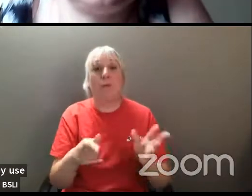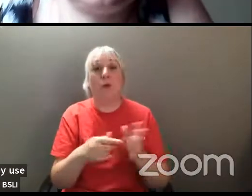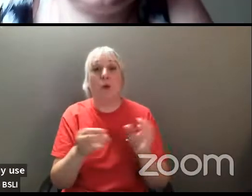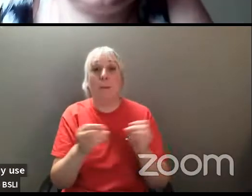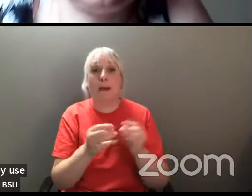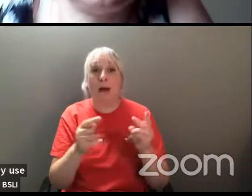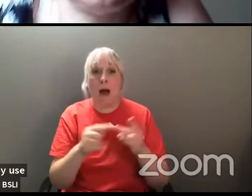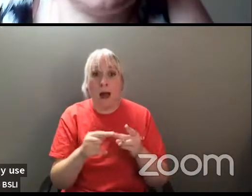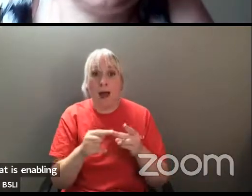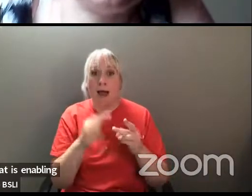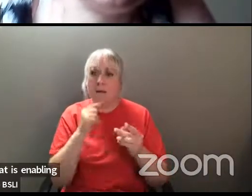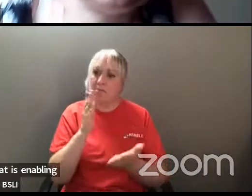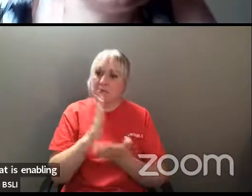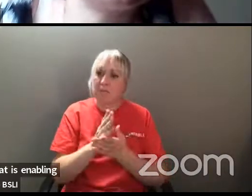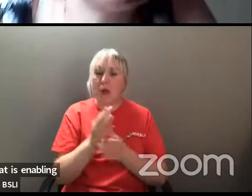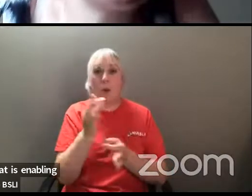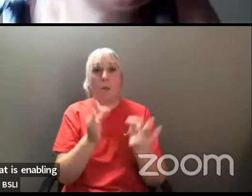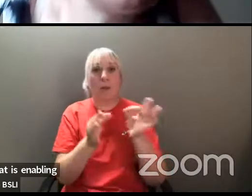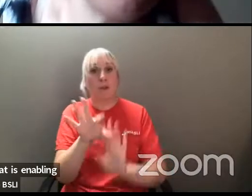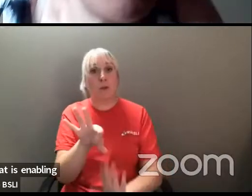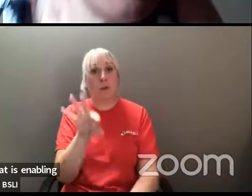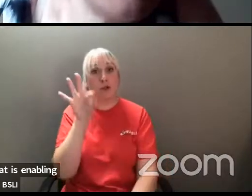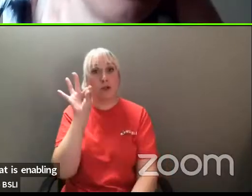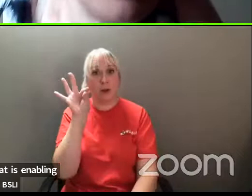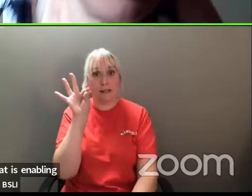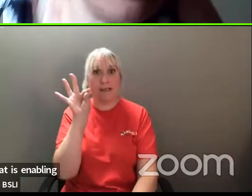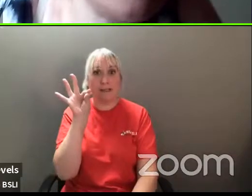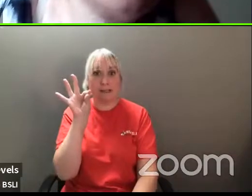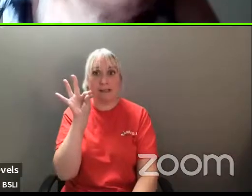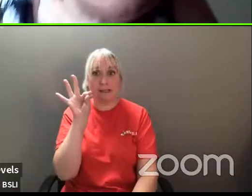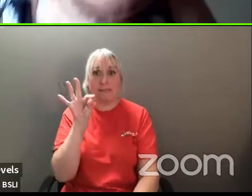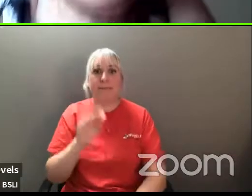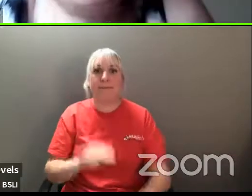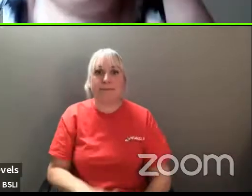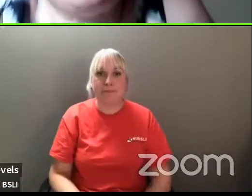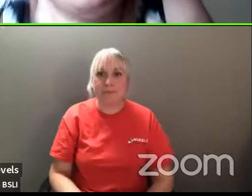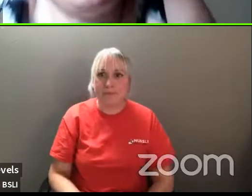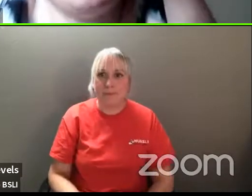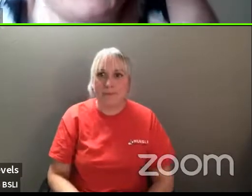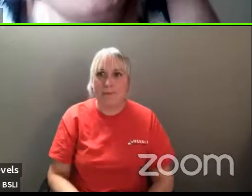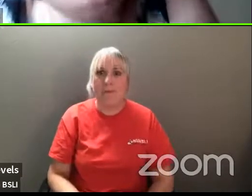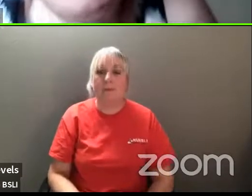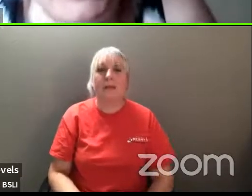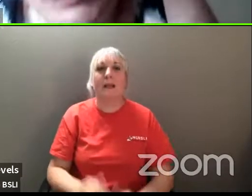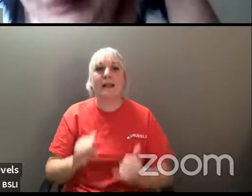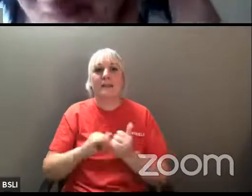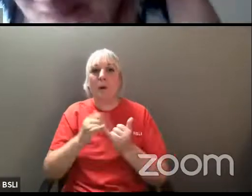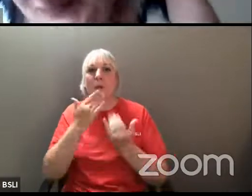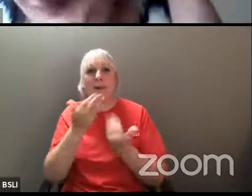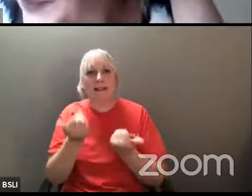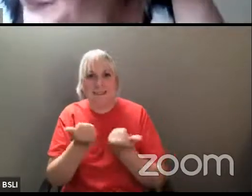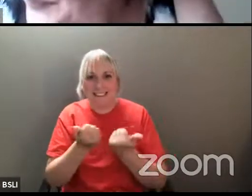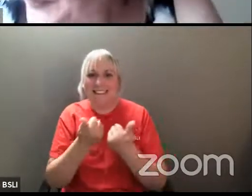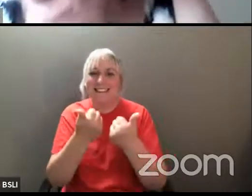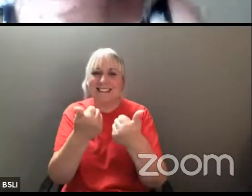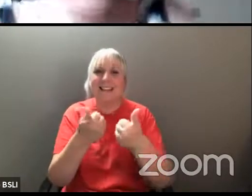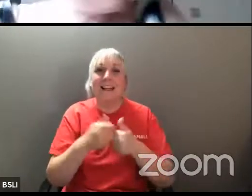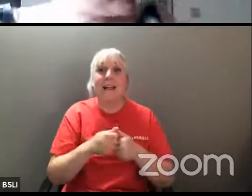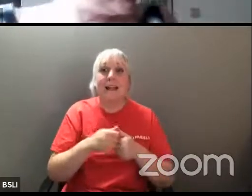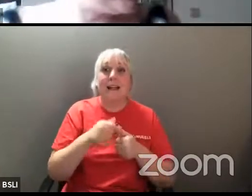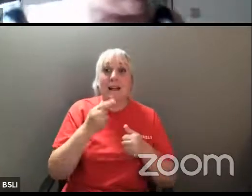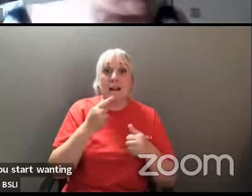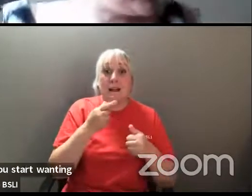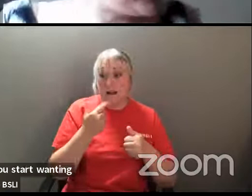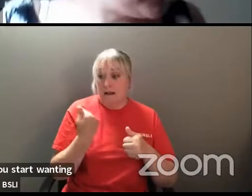levels is a political choice. Simone, could you start winding up now, please? I'm on my last paragraph. COVID-19 outbreak,